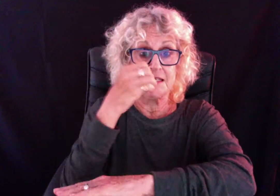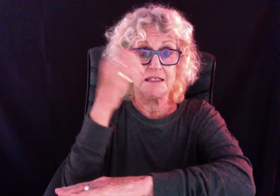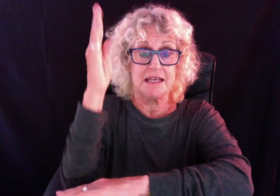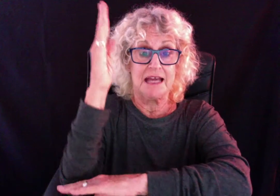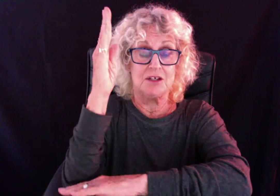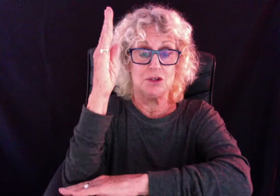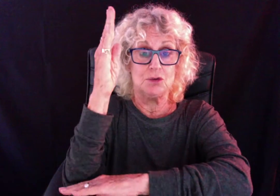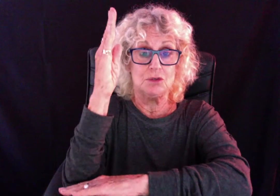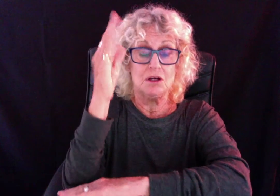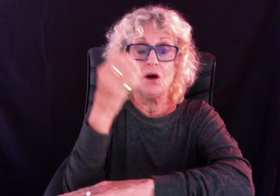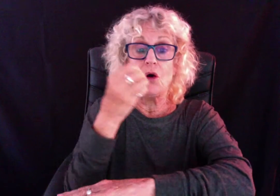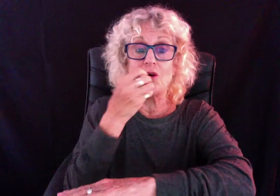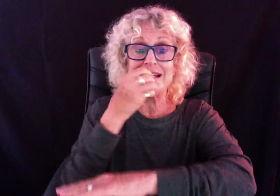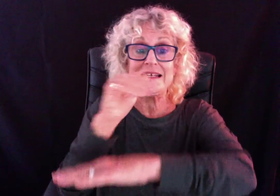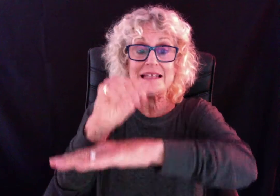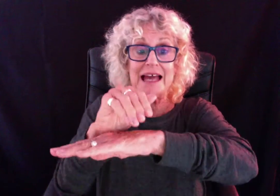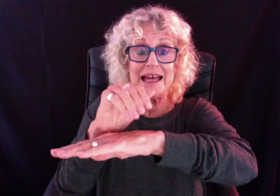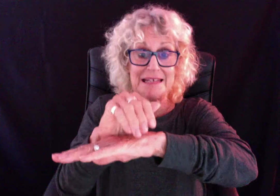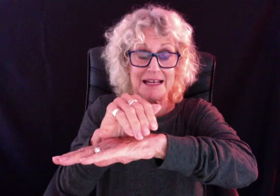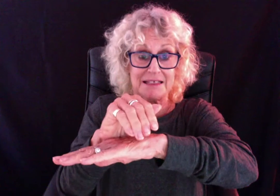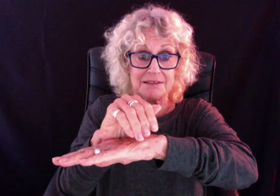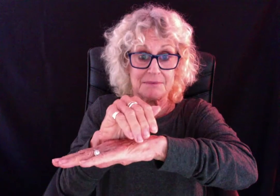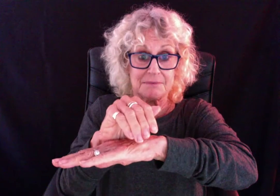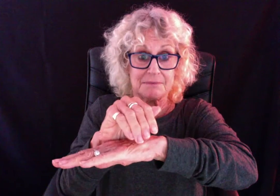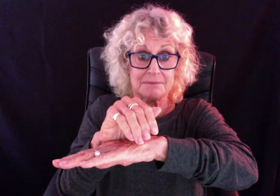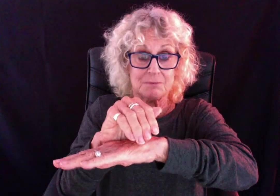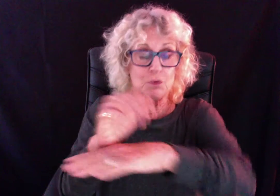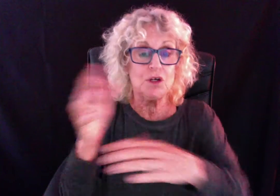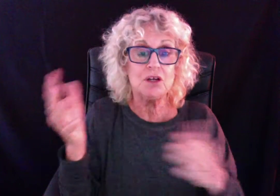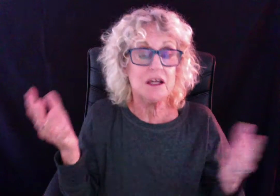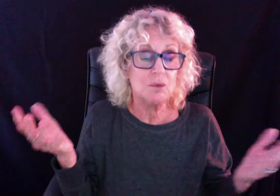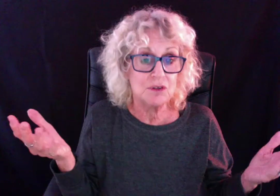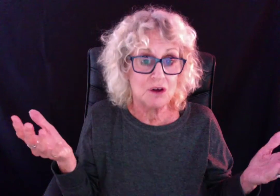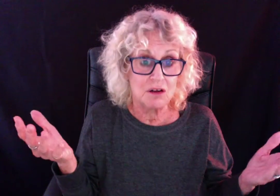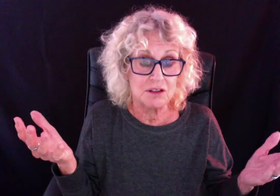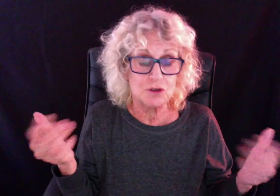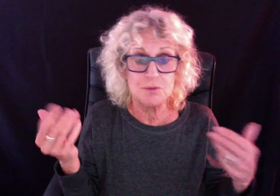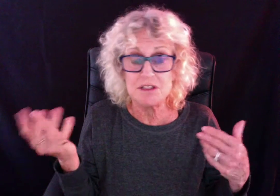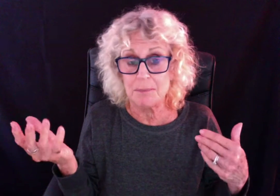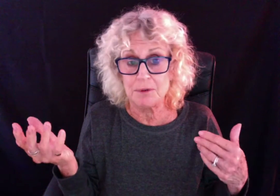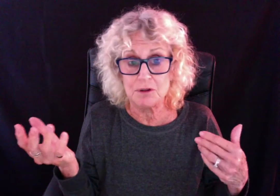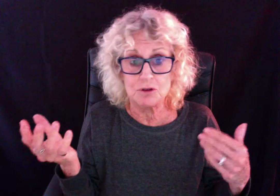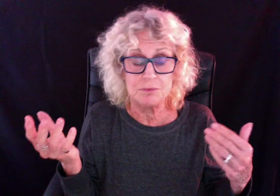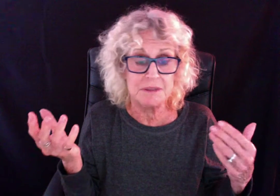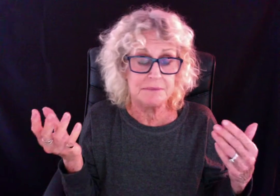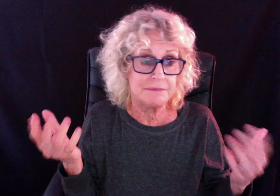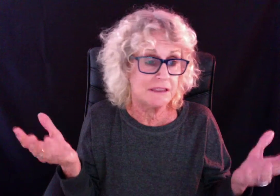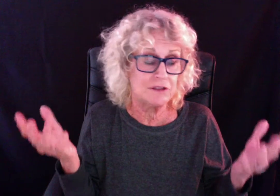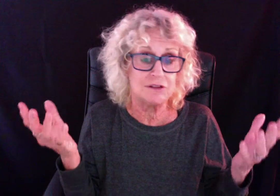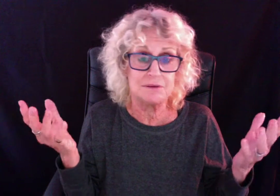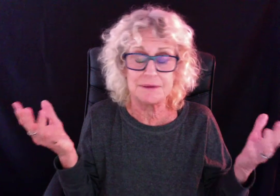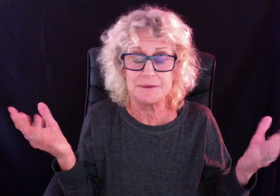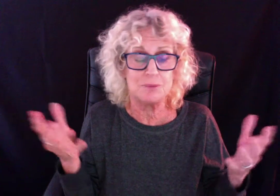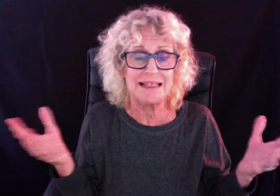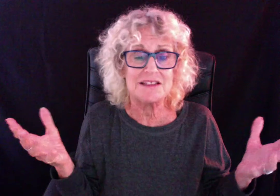Eat at noon, or eat at night. We don't care what you call it. Could be supper, could be dinner. That's the